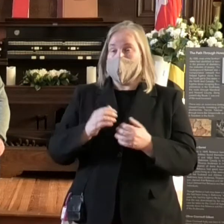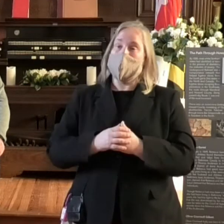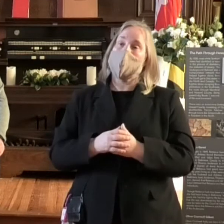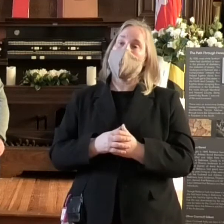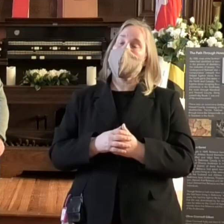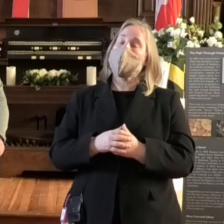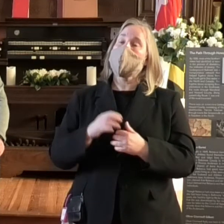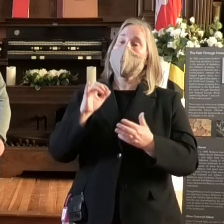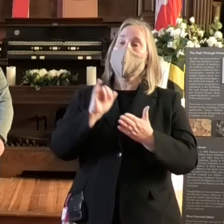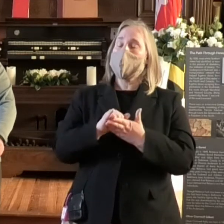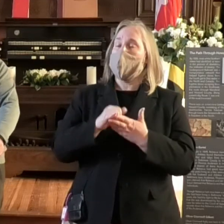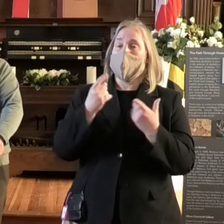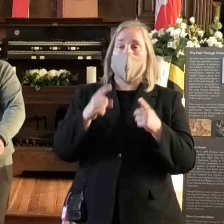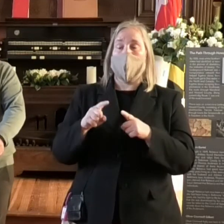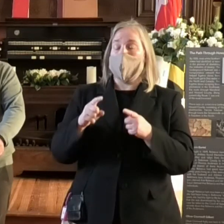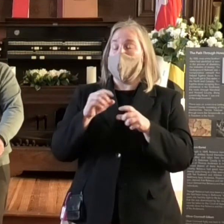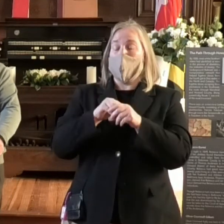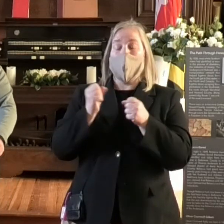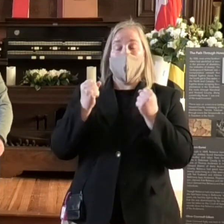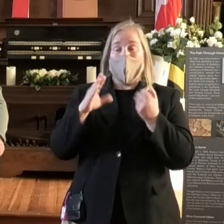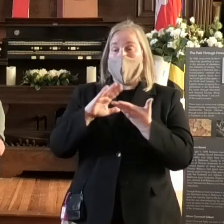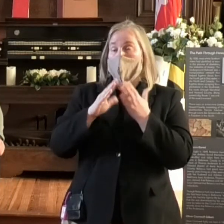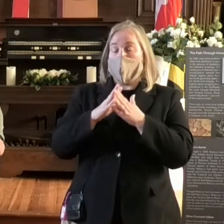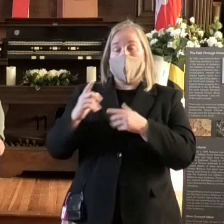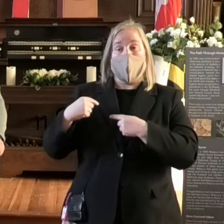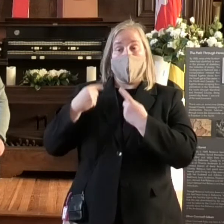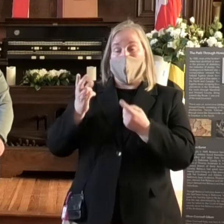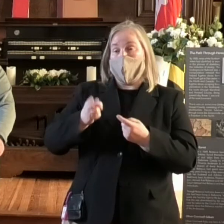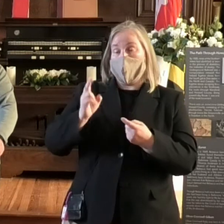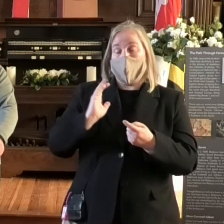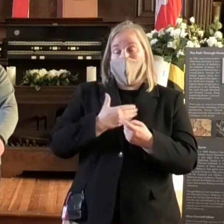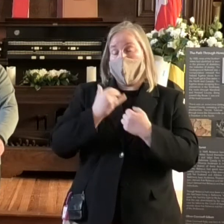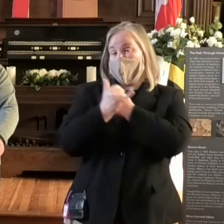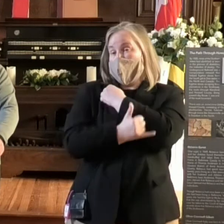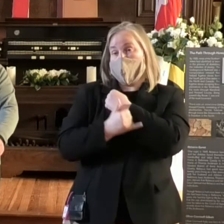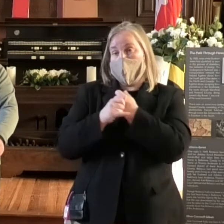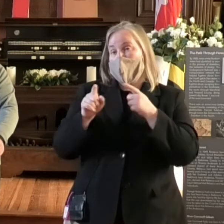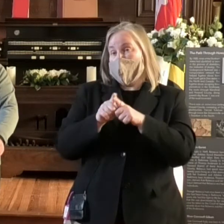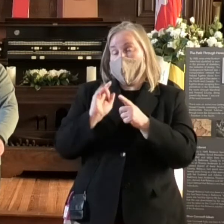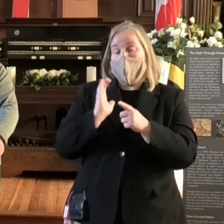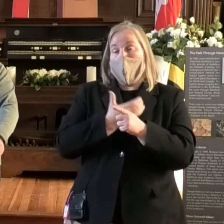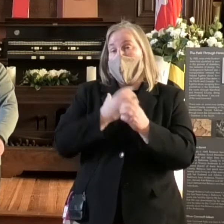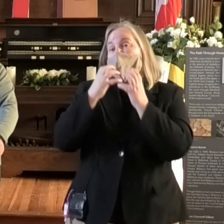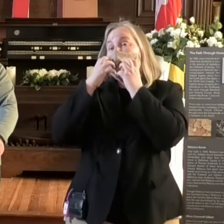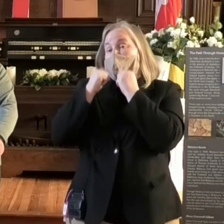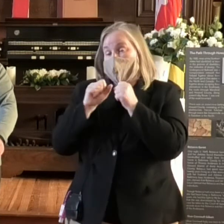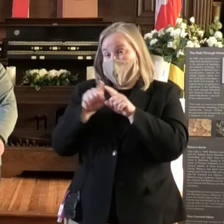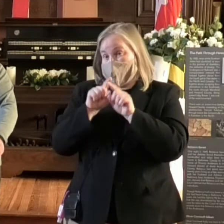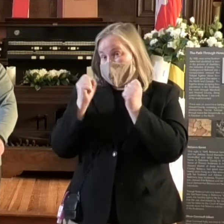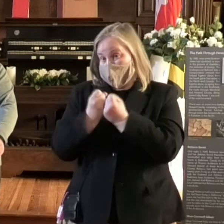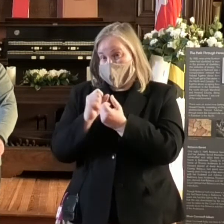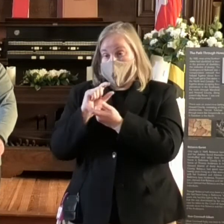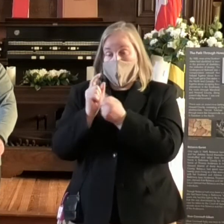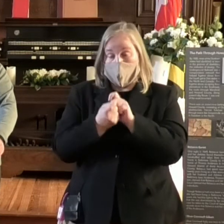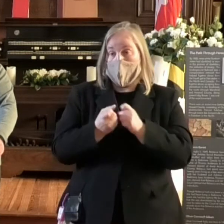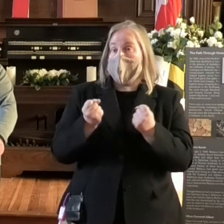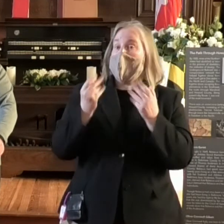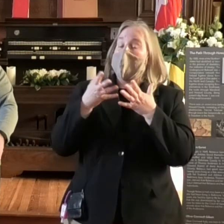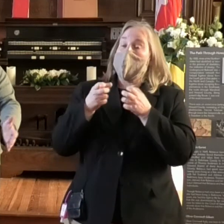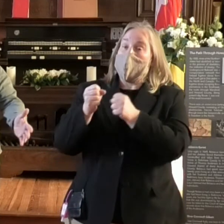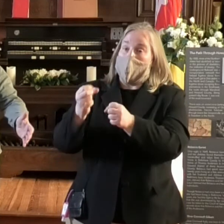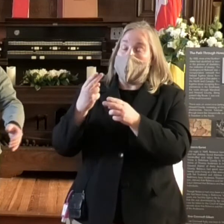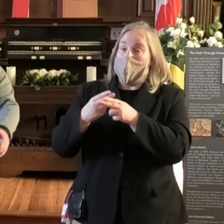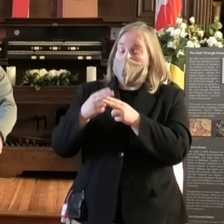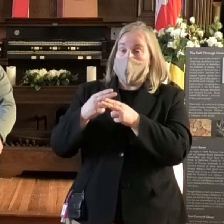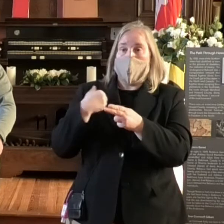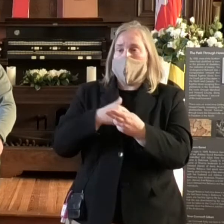one that has occurred in many communities throughout the history of our nation as our values as a society change. Many of the street names that we Howard Countyans all